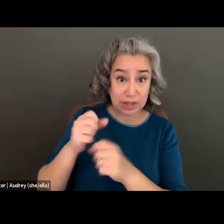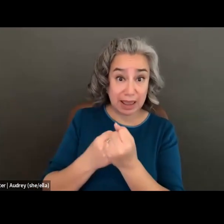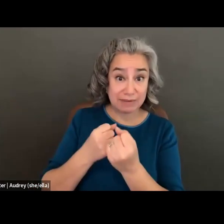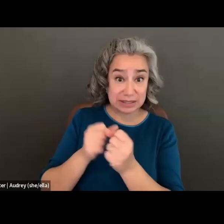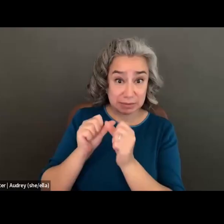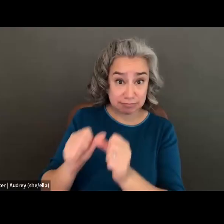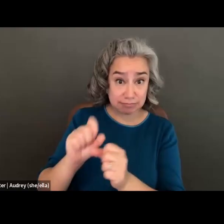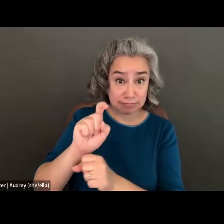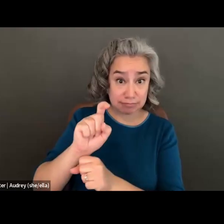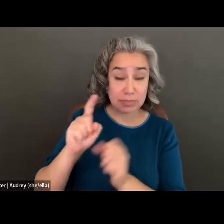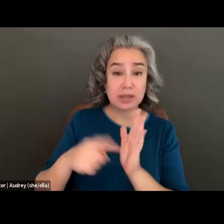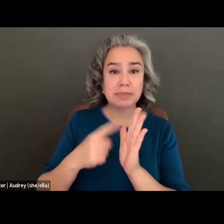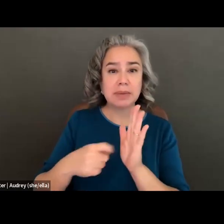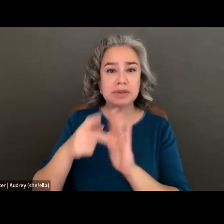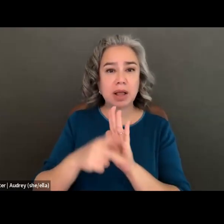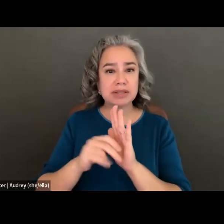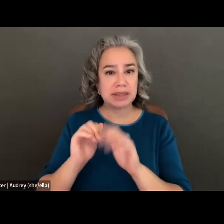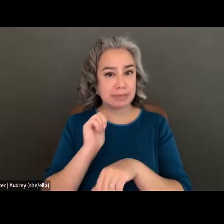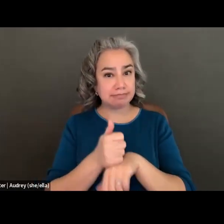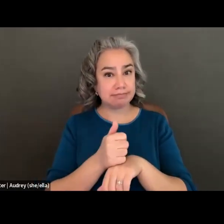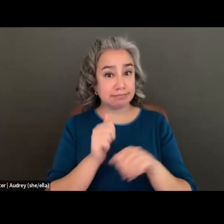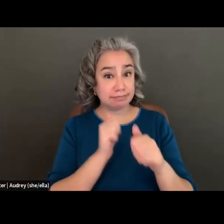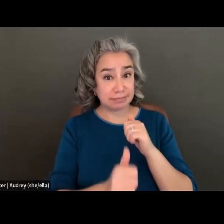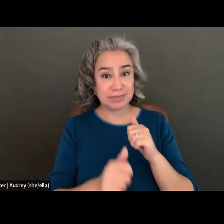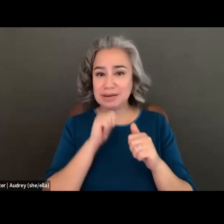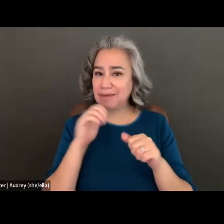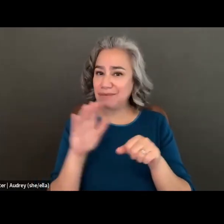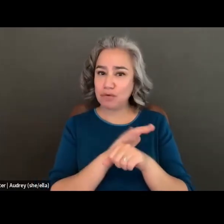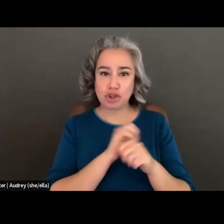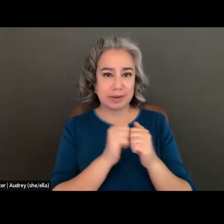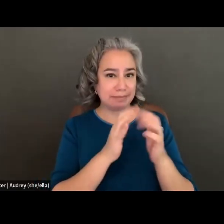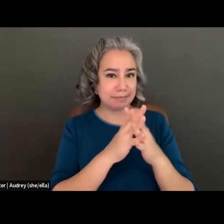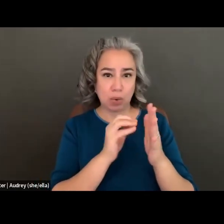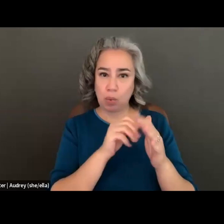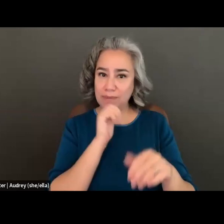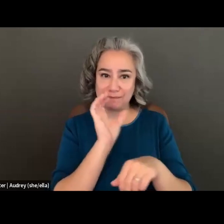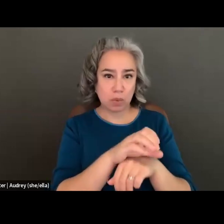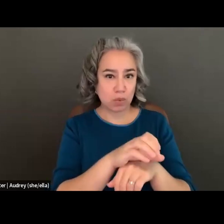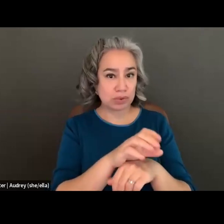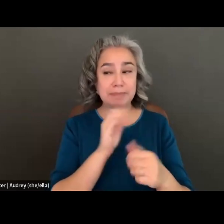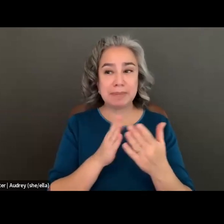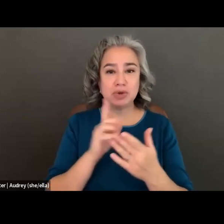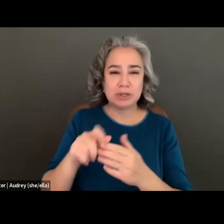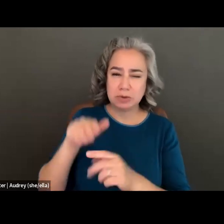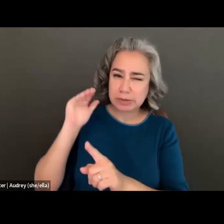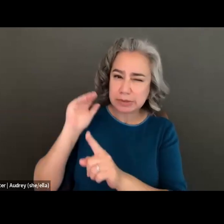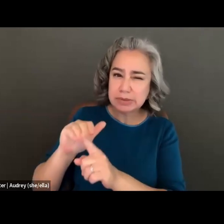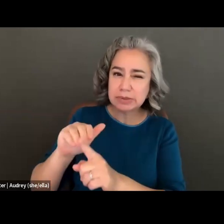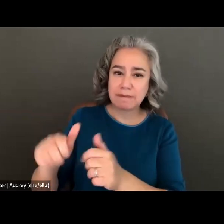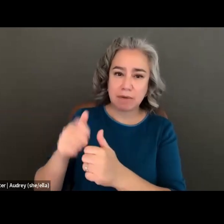sustained. Sometimes policies that are put into place are not fully implemented or enforced, and you may need to follow up with